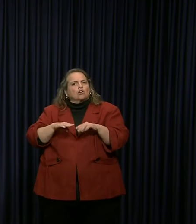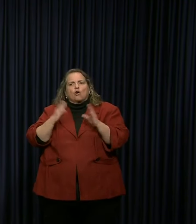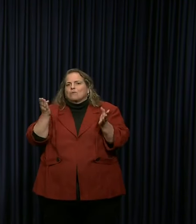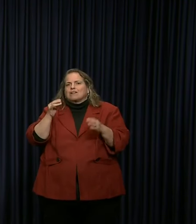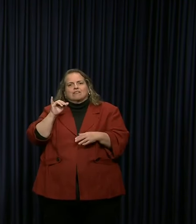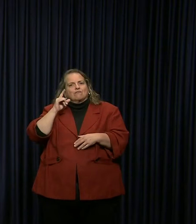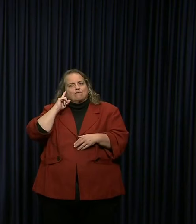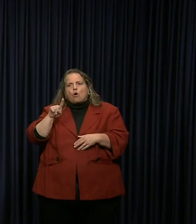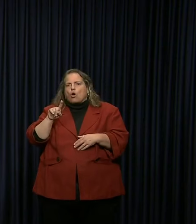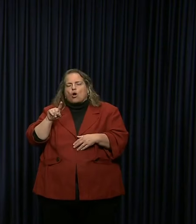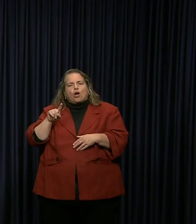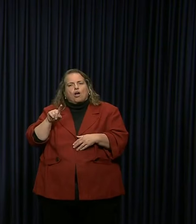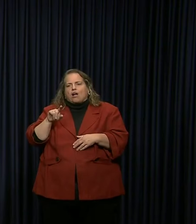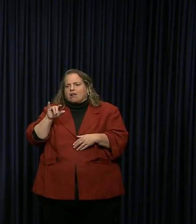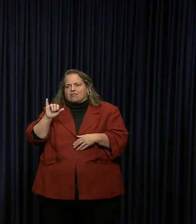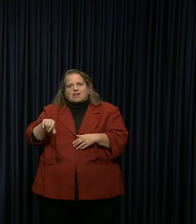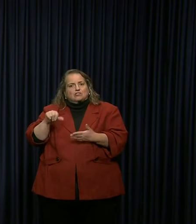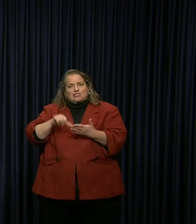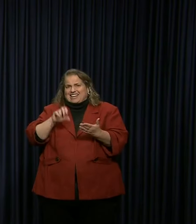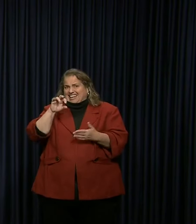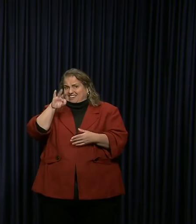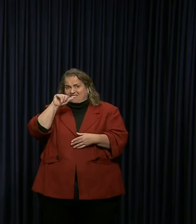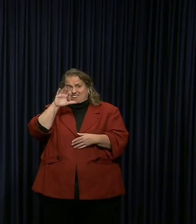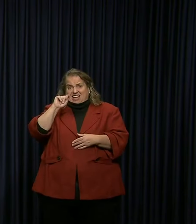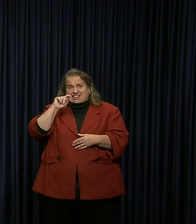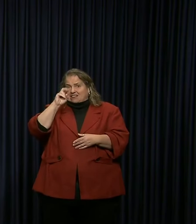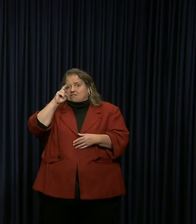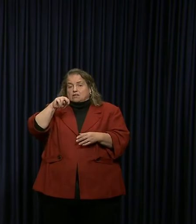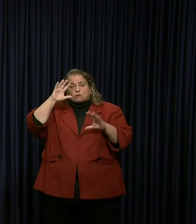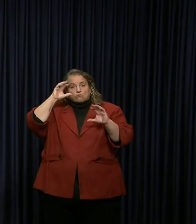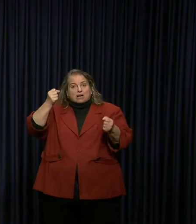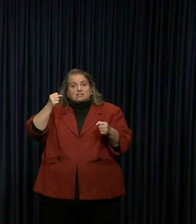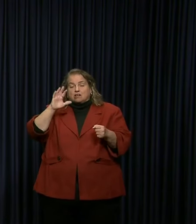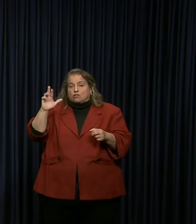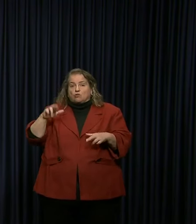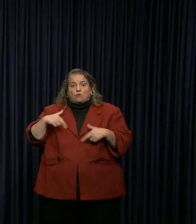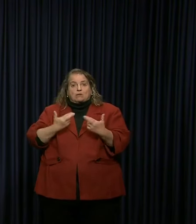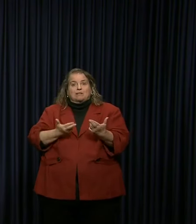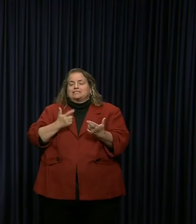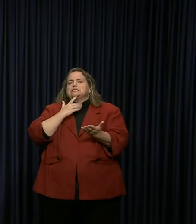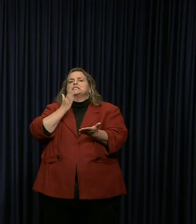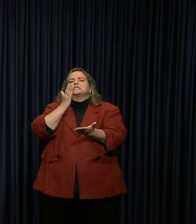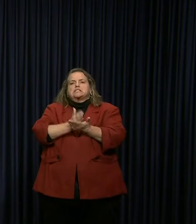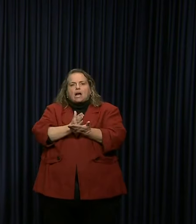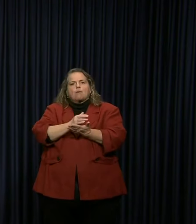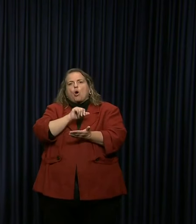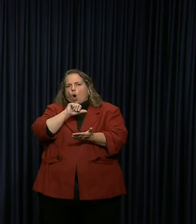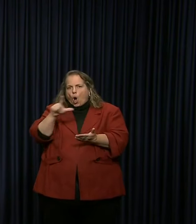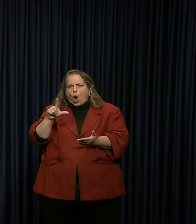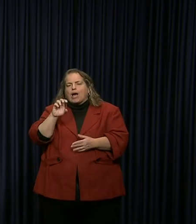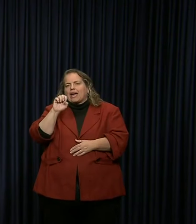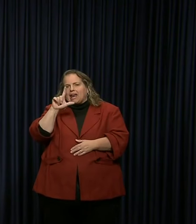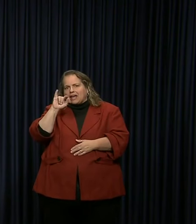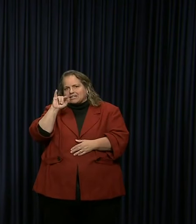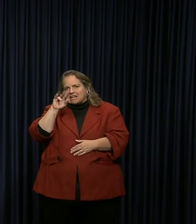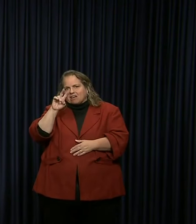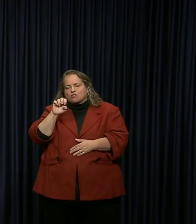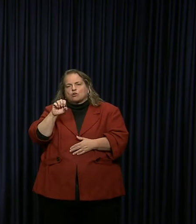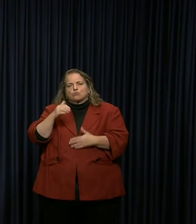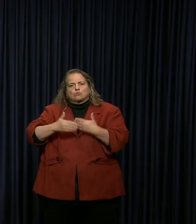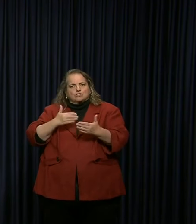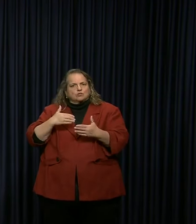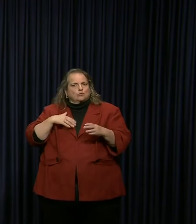In fact, the president and the White House in their recommendations long ago said cease all elective procedures. We've done